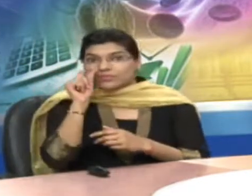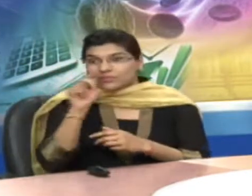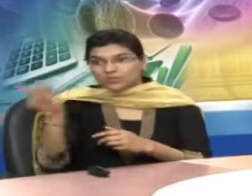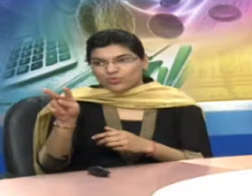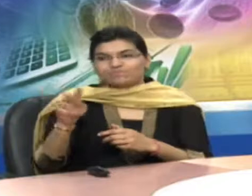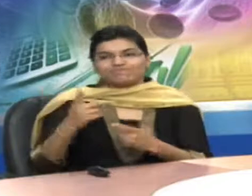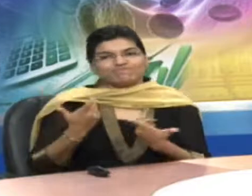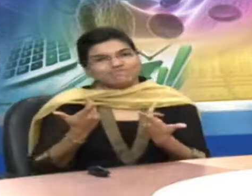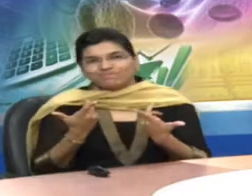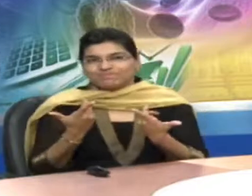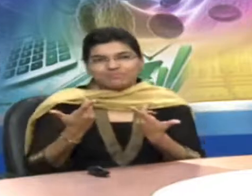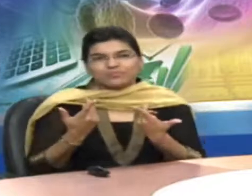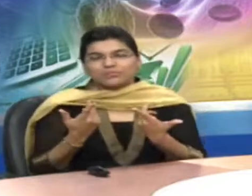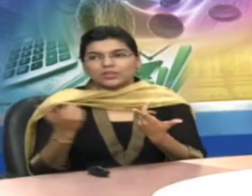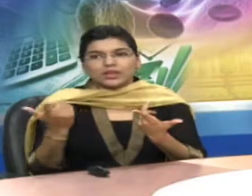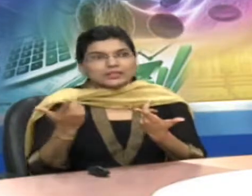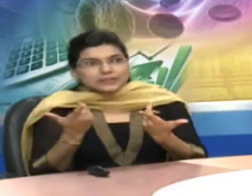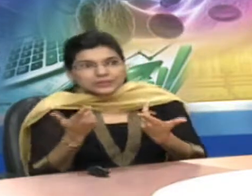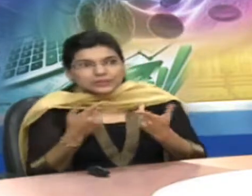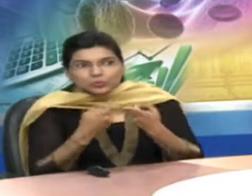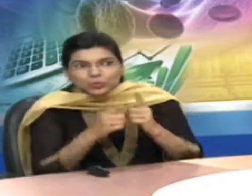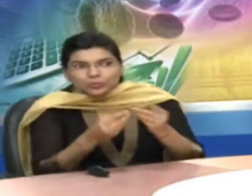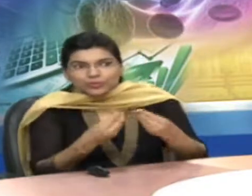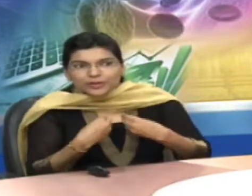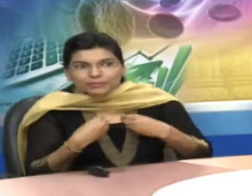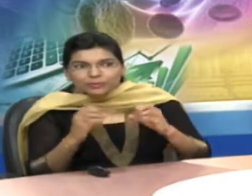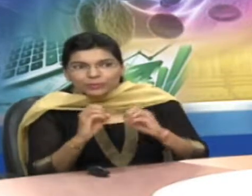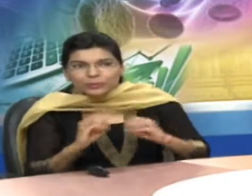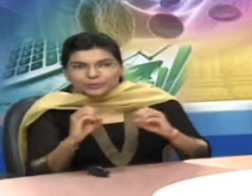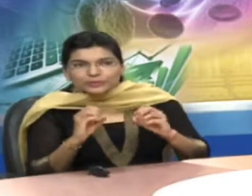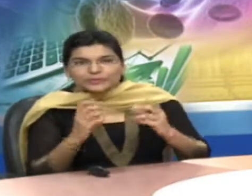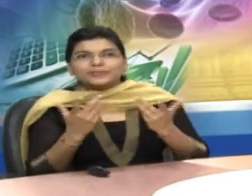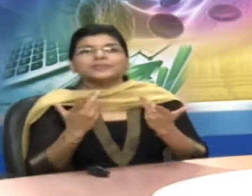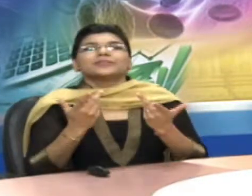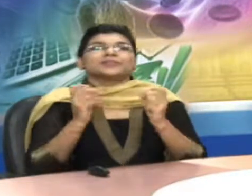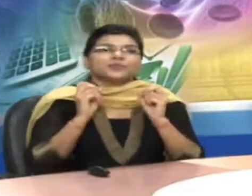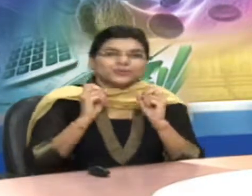tariff, and all the rooms are taken.